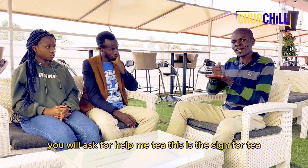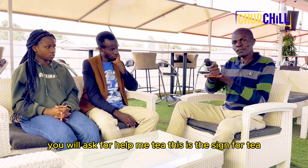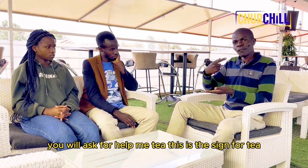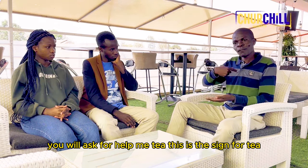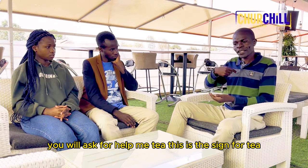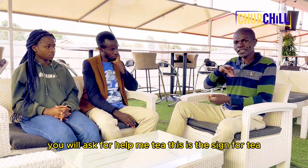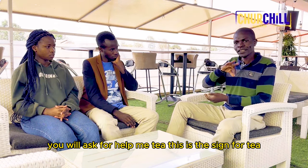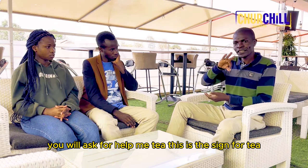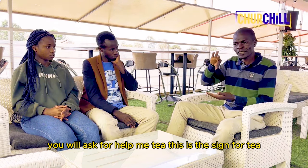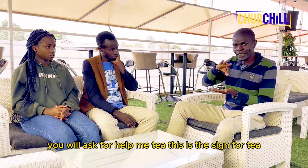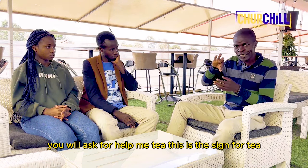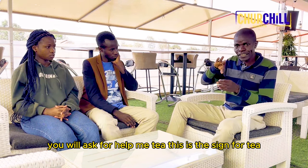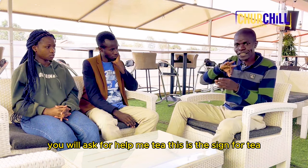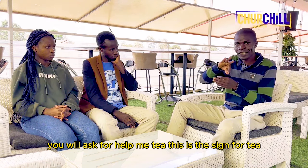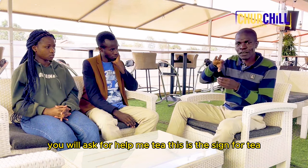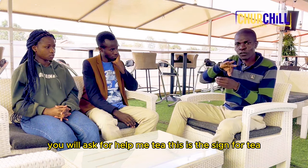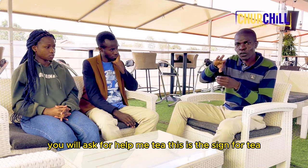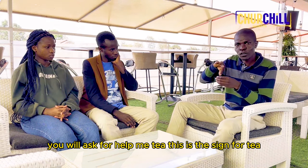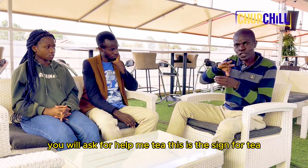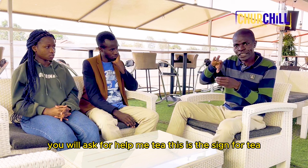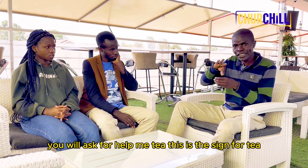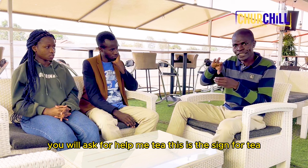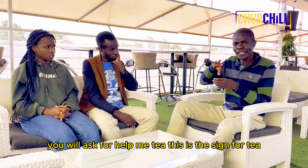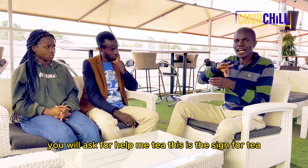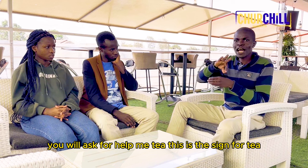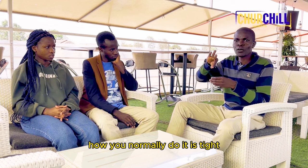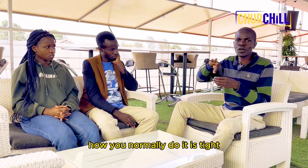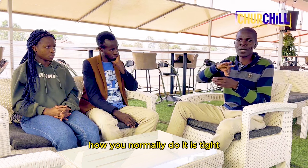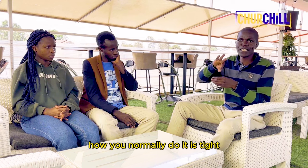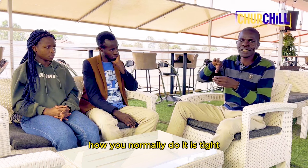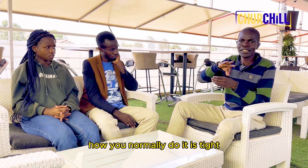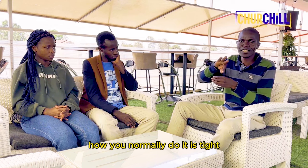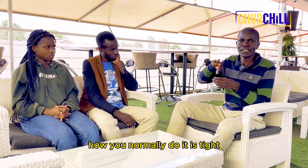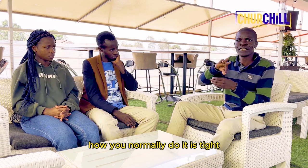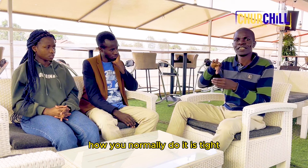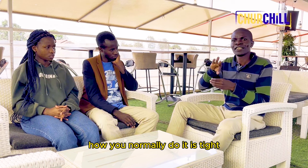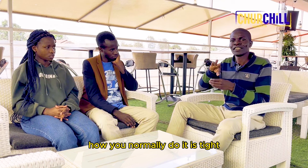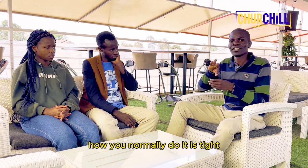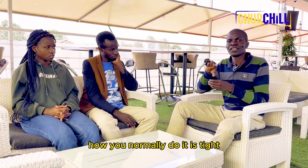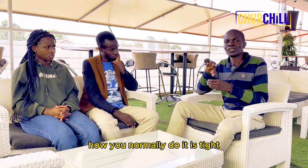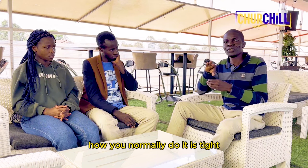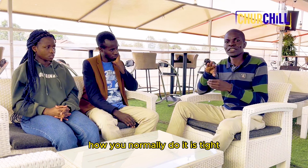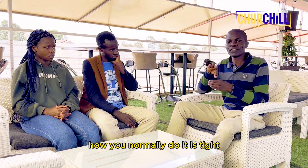help me tea. This is the sign for tea. How you normally do it.